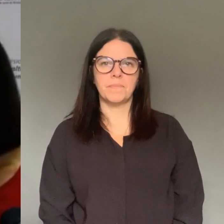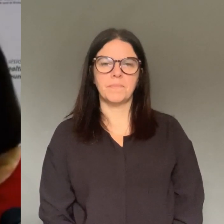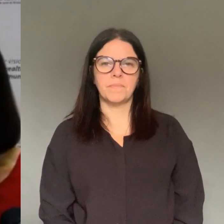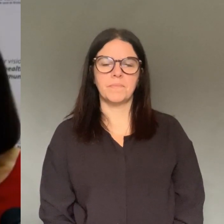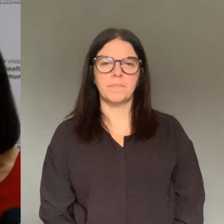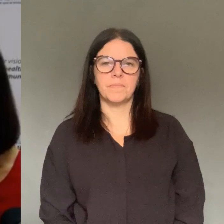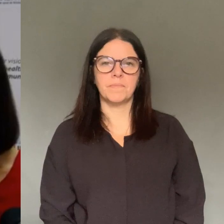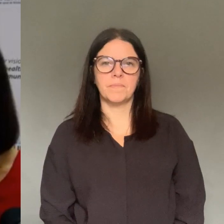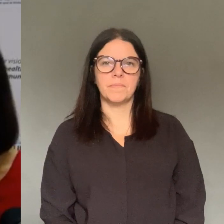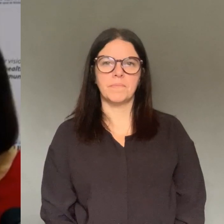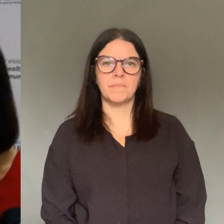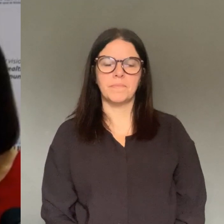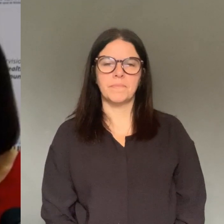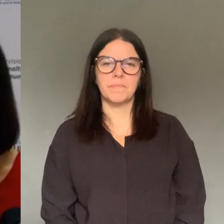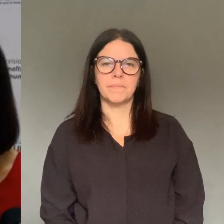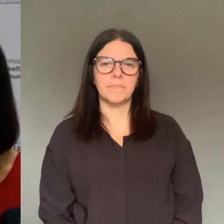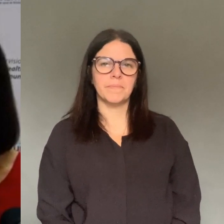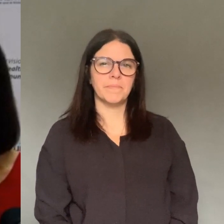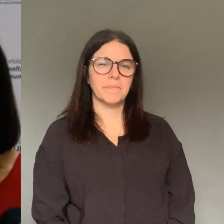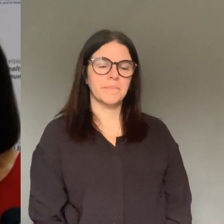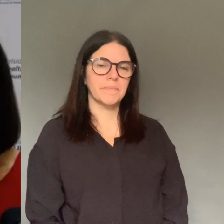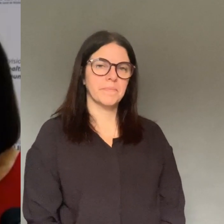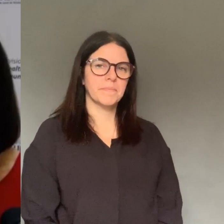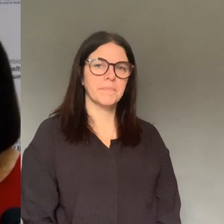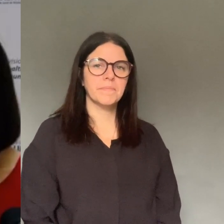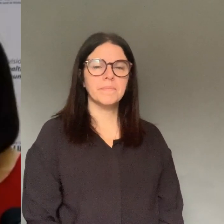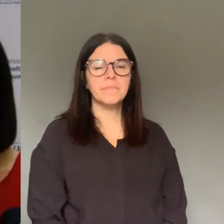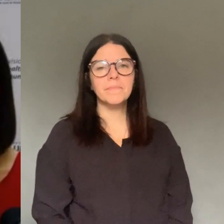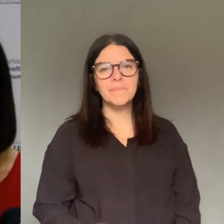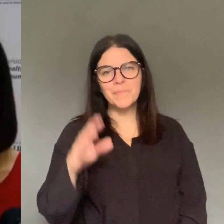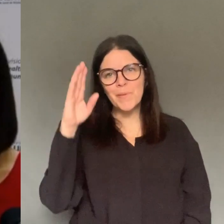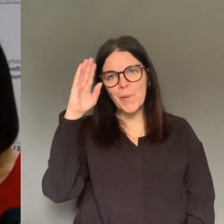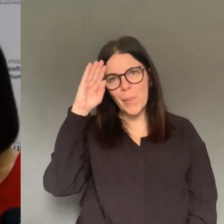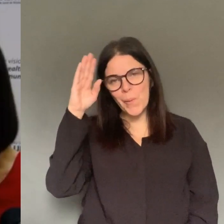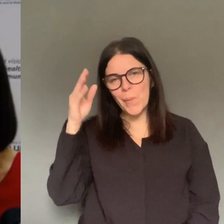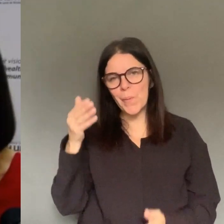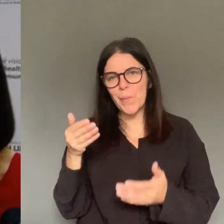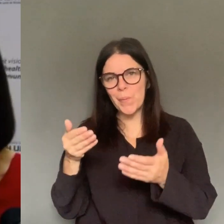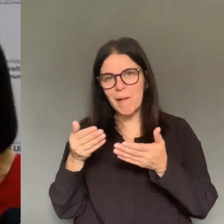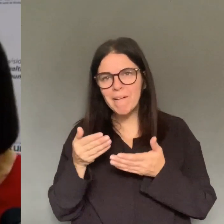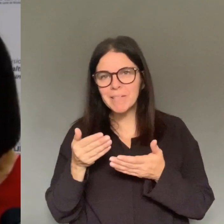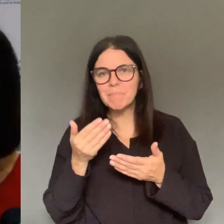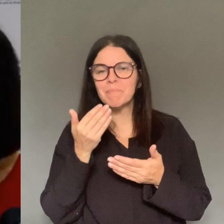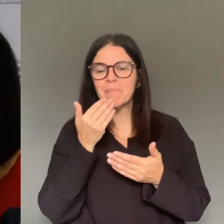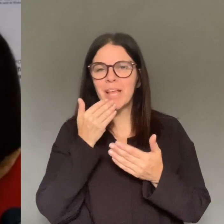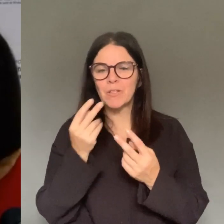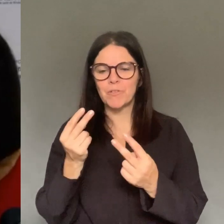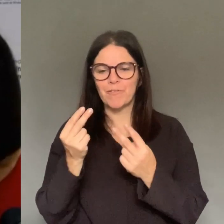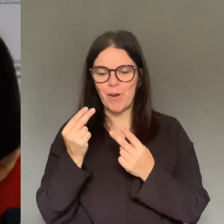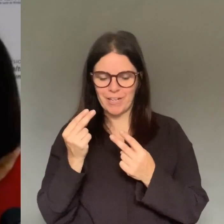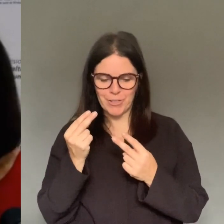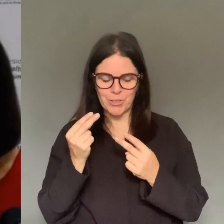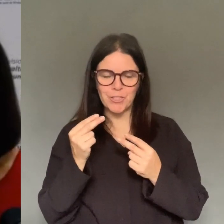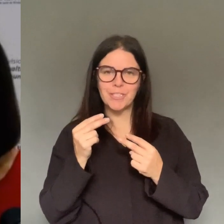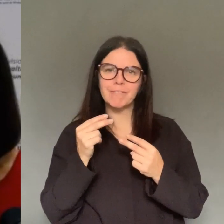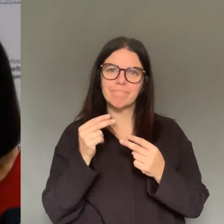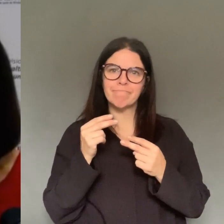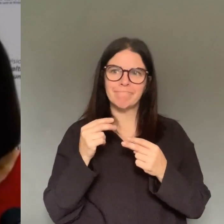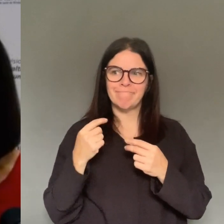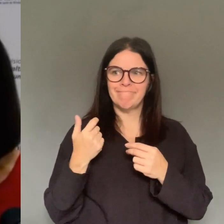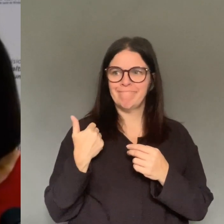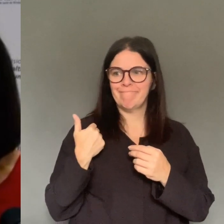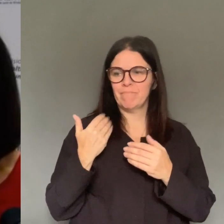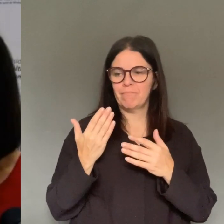Welcome everyone. Thank you for joining us today after a bit of a break. I am